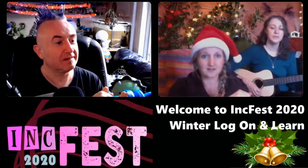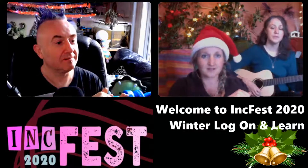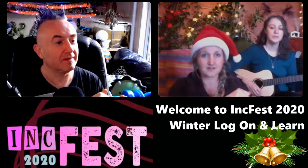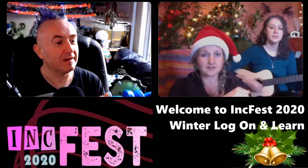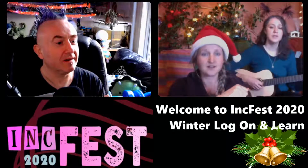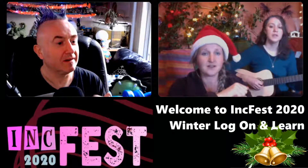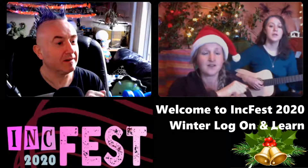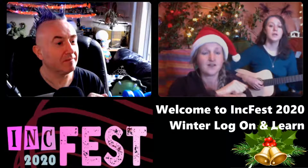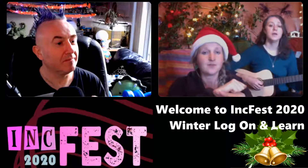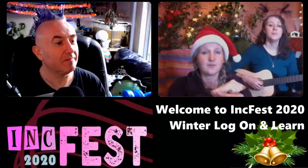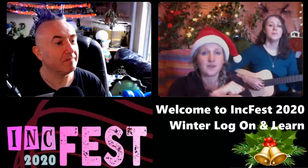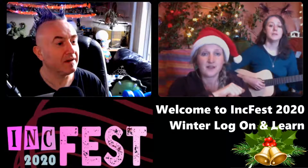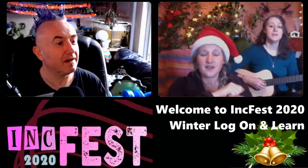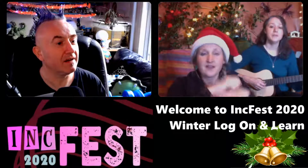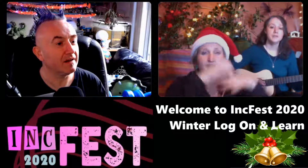Christmases be